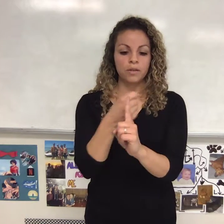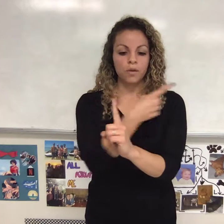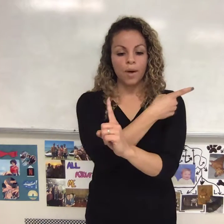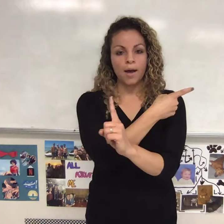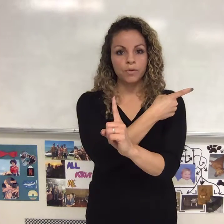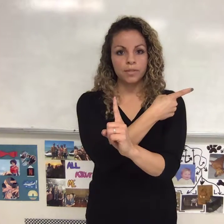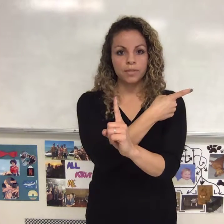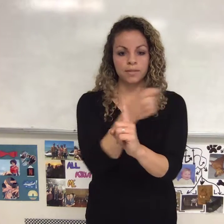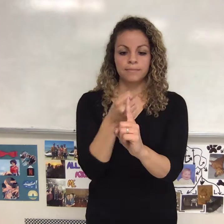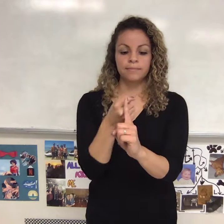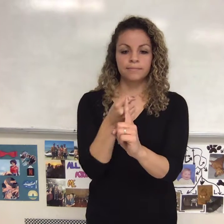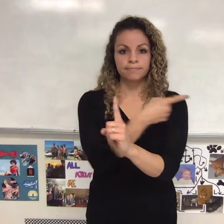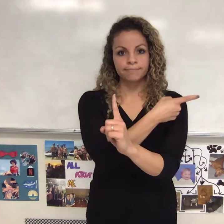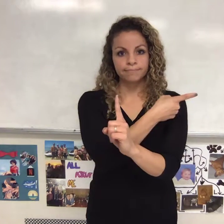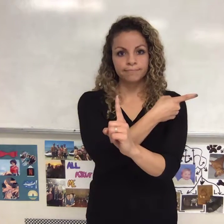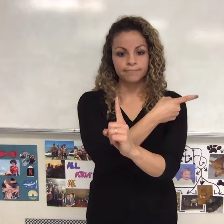you go out.